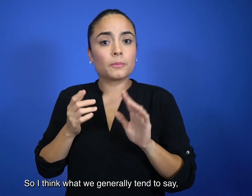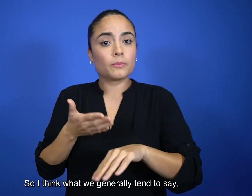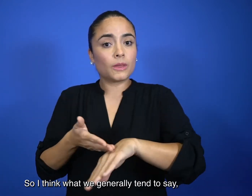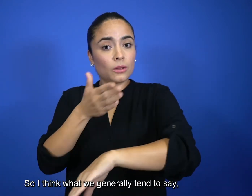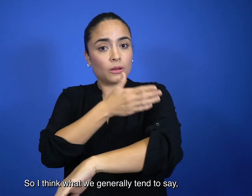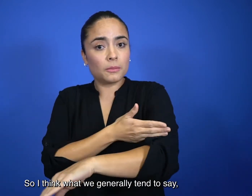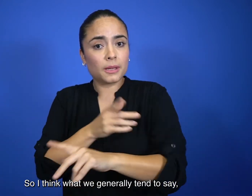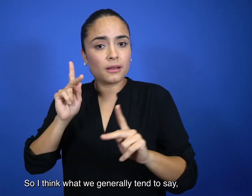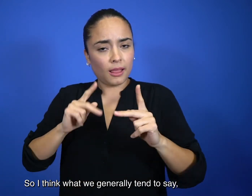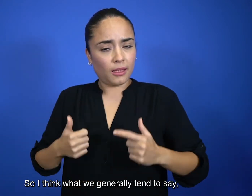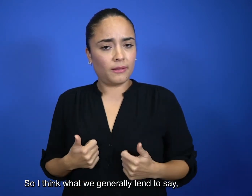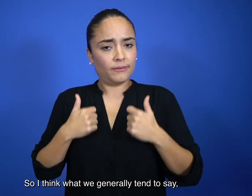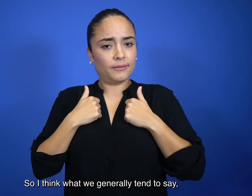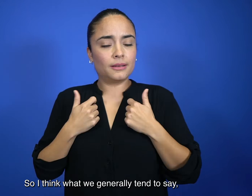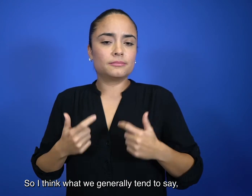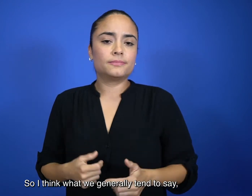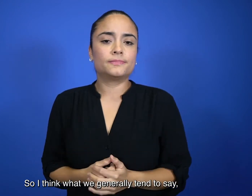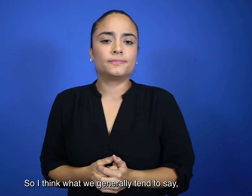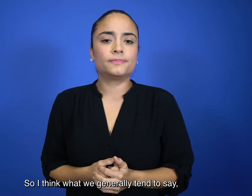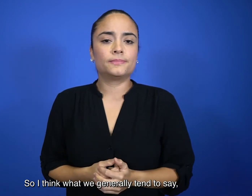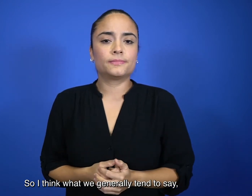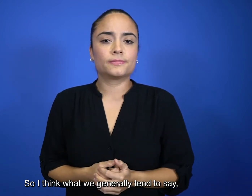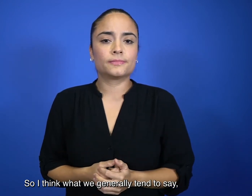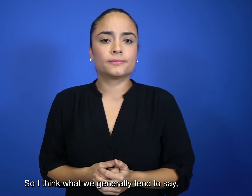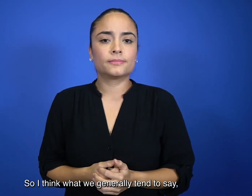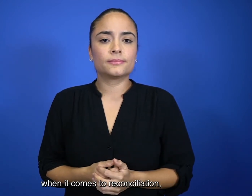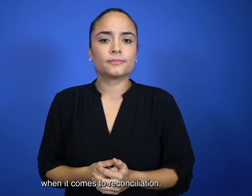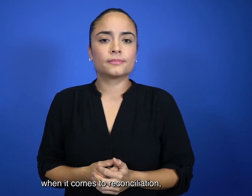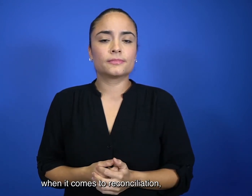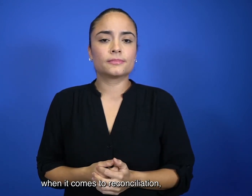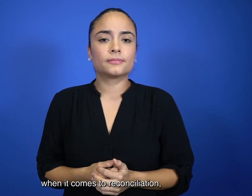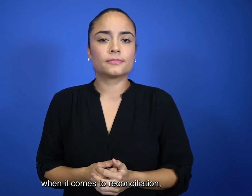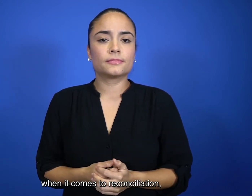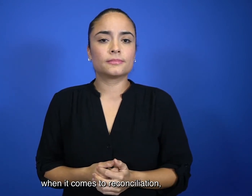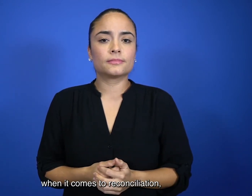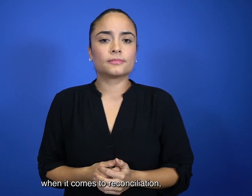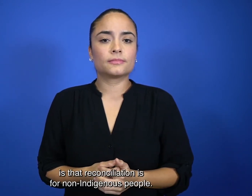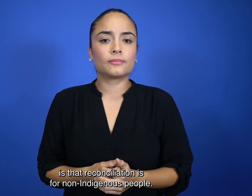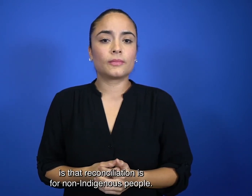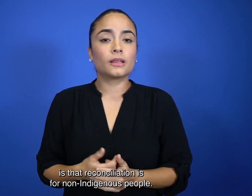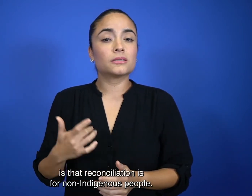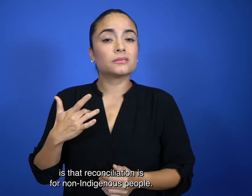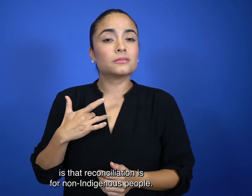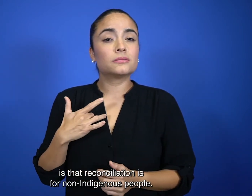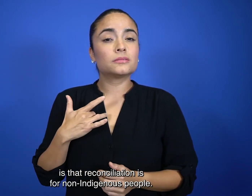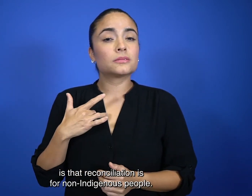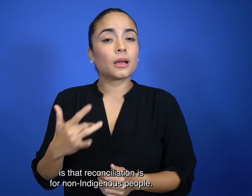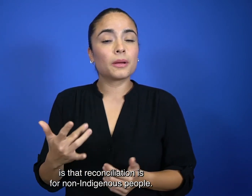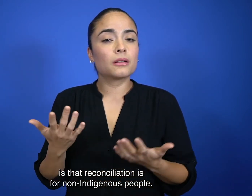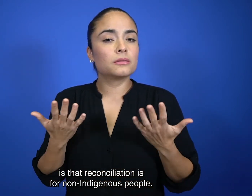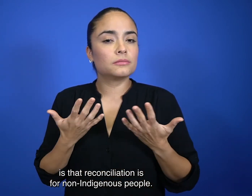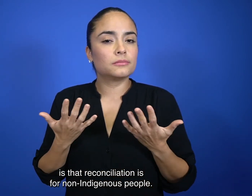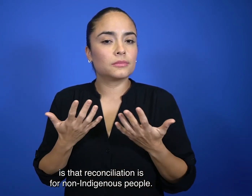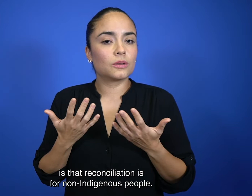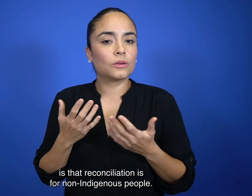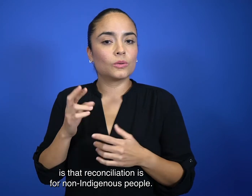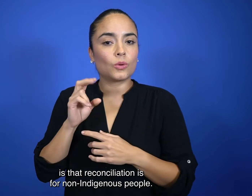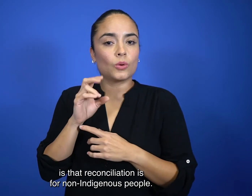So I think what we generally tend to say when it comes to reconciliation is that reconciliation is